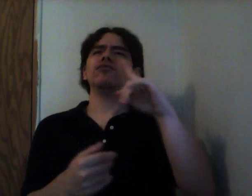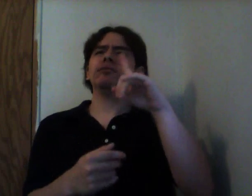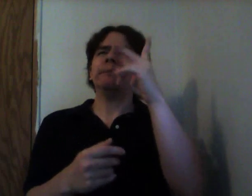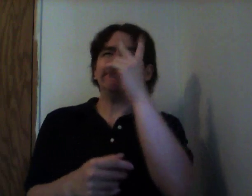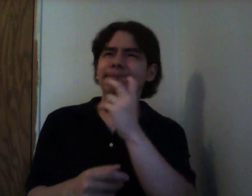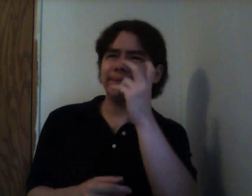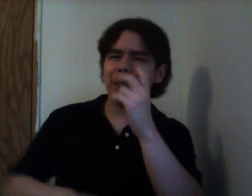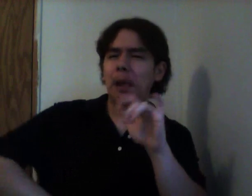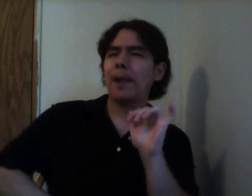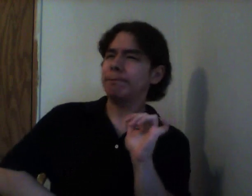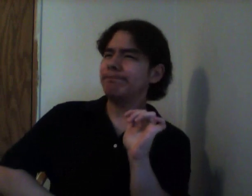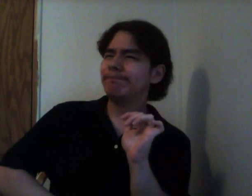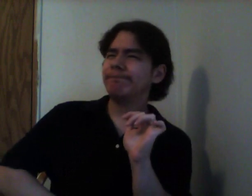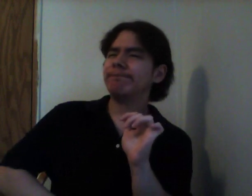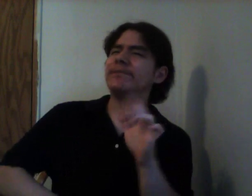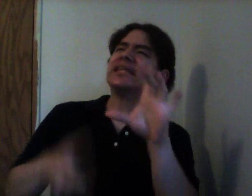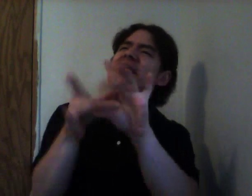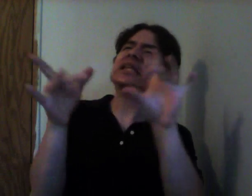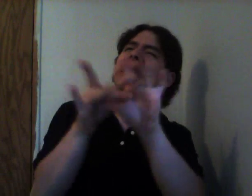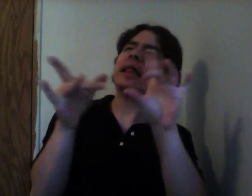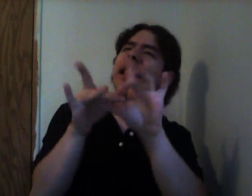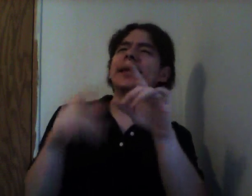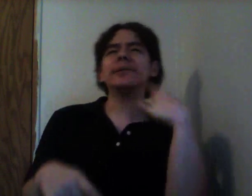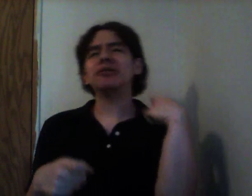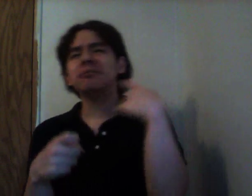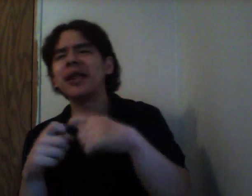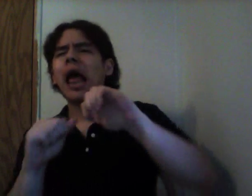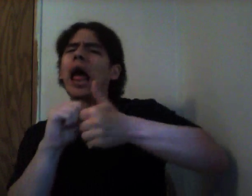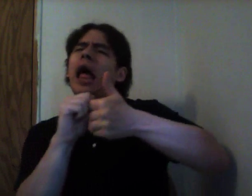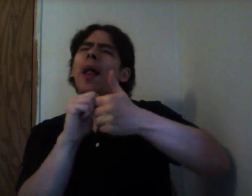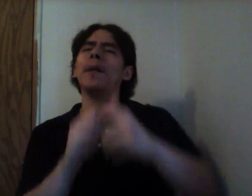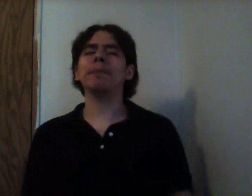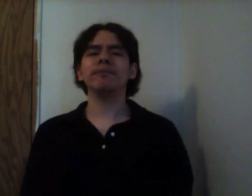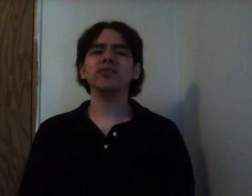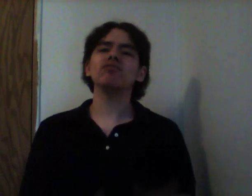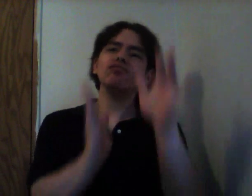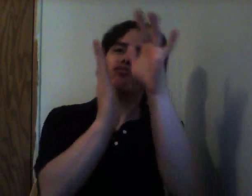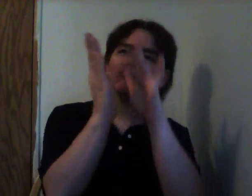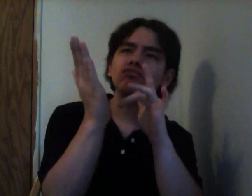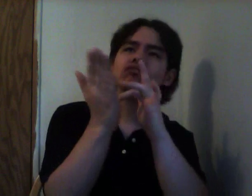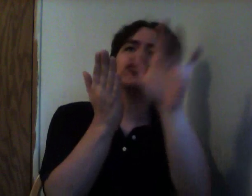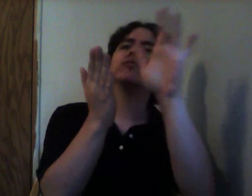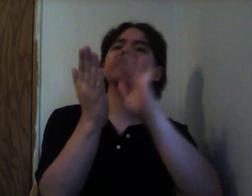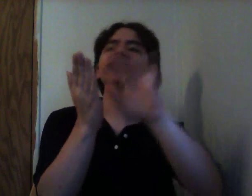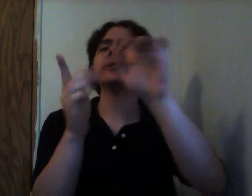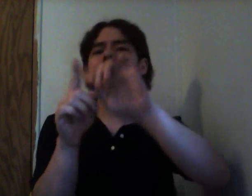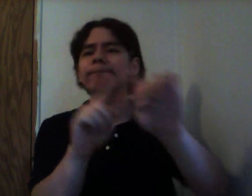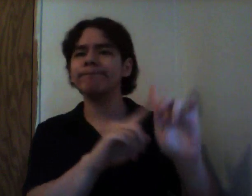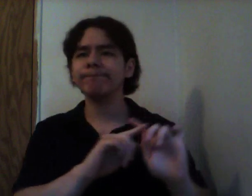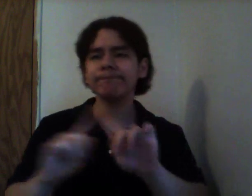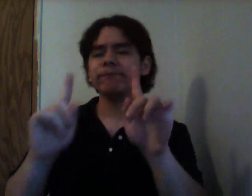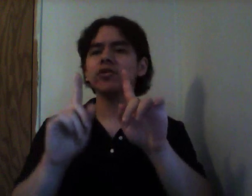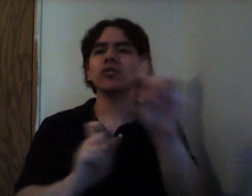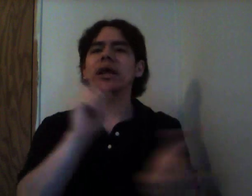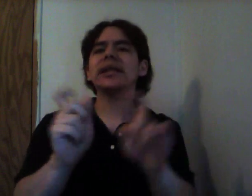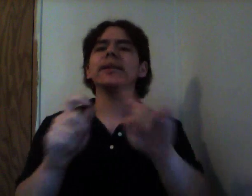So let's see, on the home screen you can flick between the various questions being asked in each of the